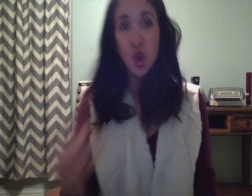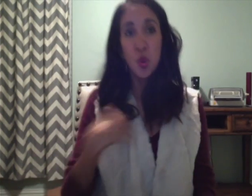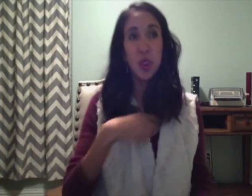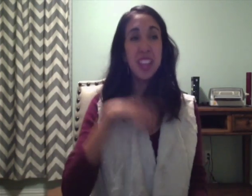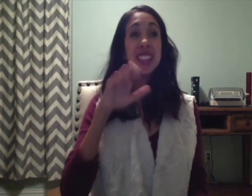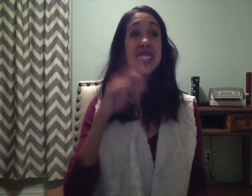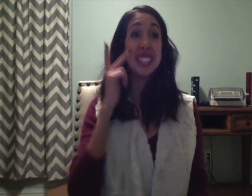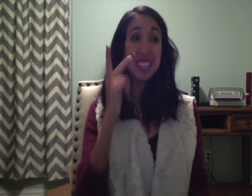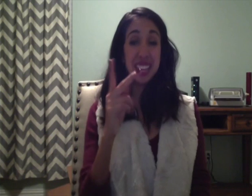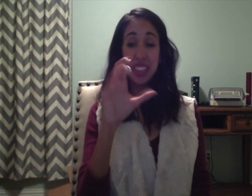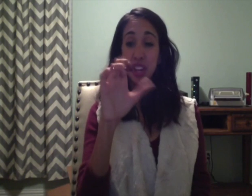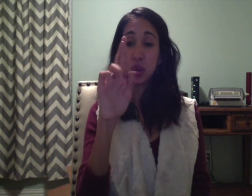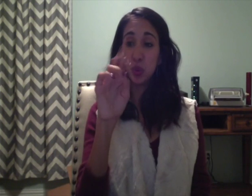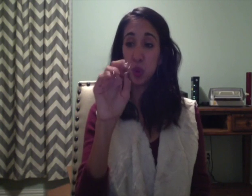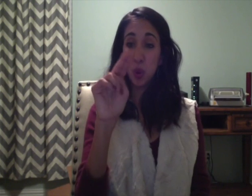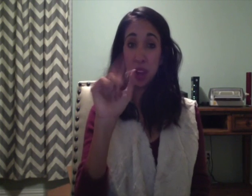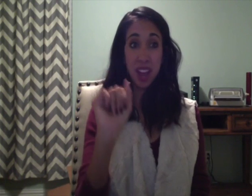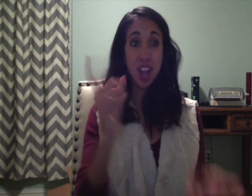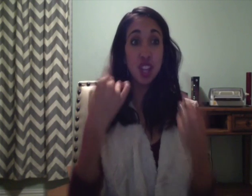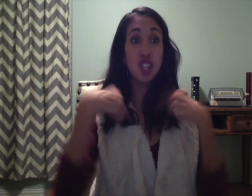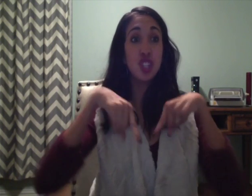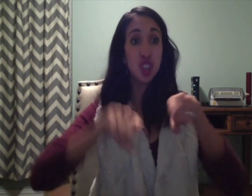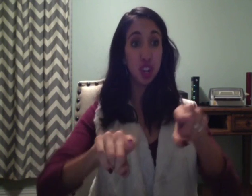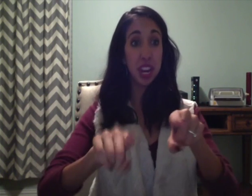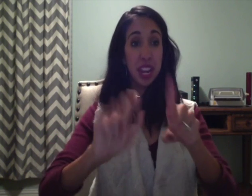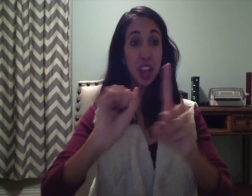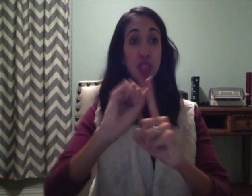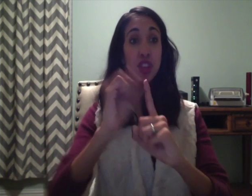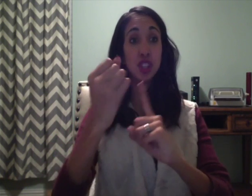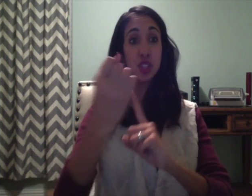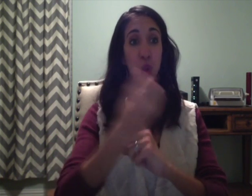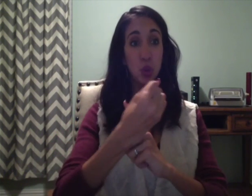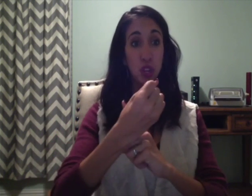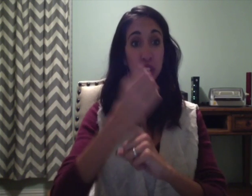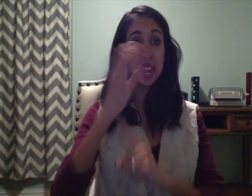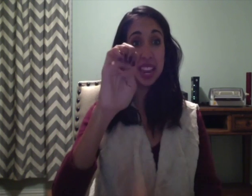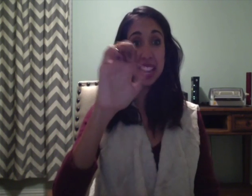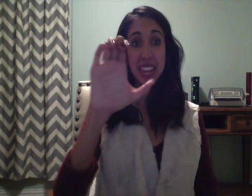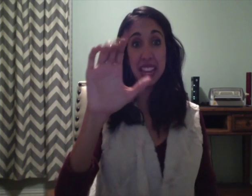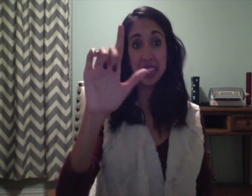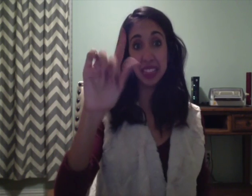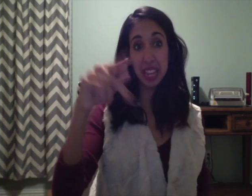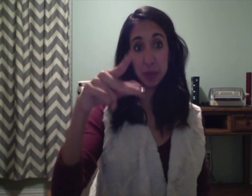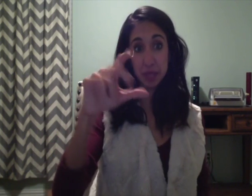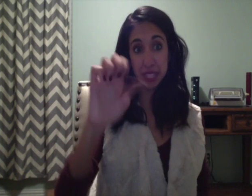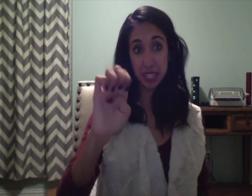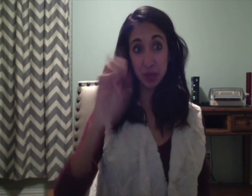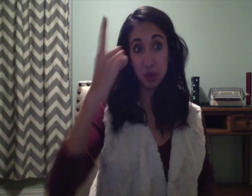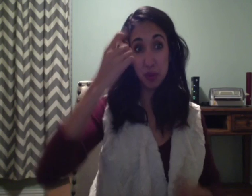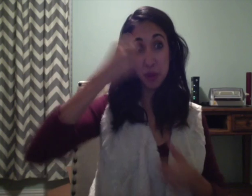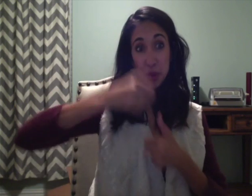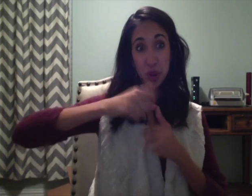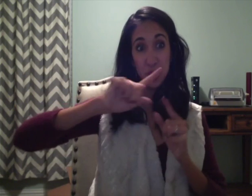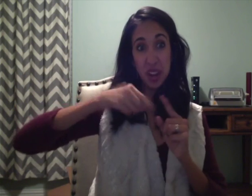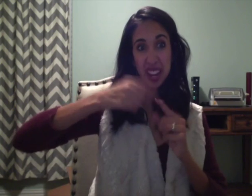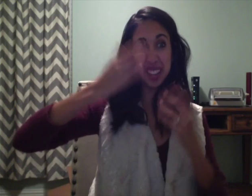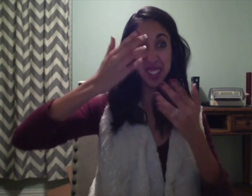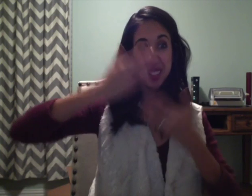we can see the corona during the solar eclipse. Remember when it gets